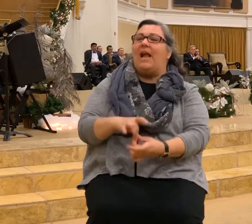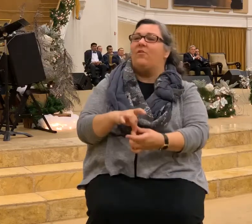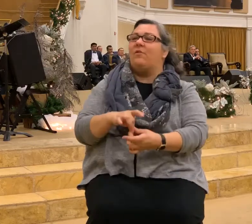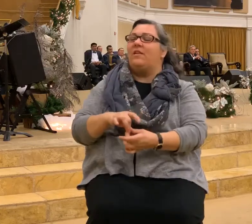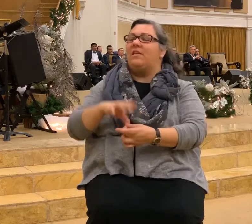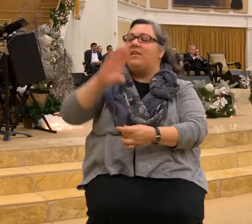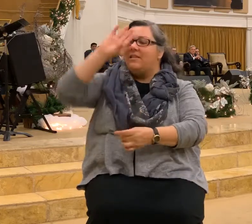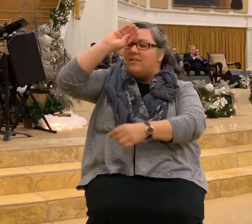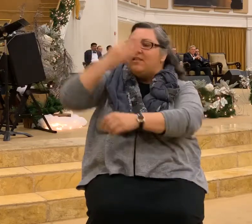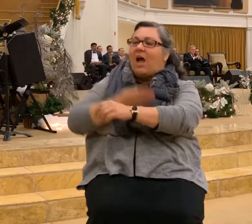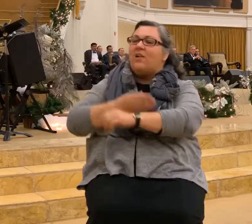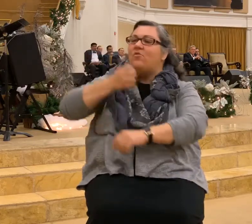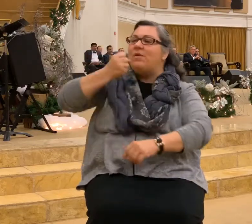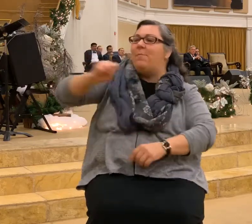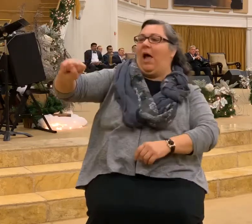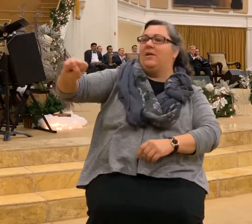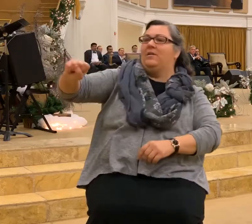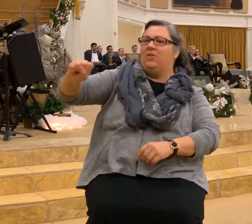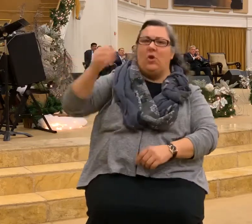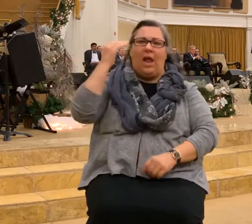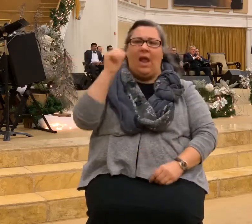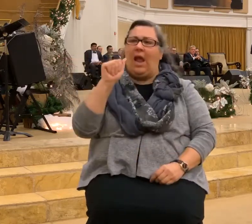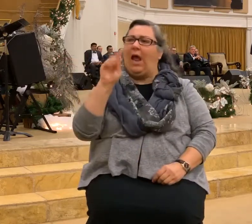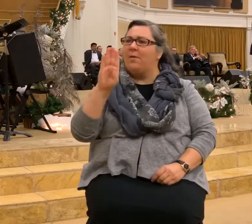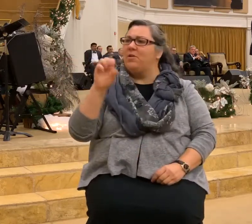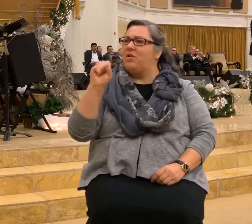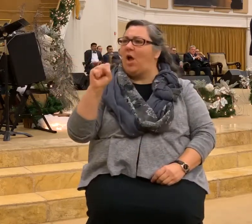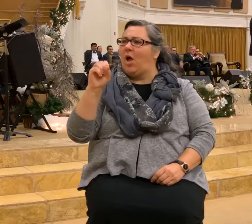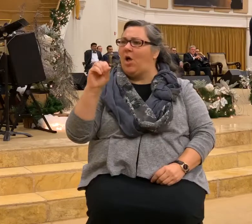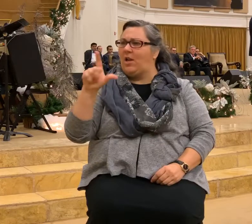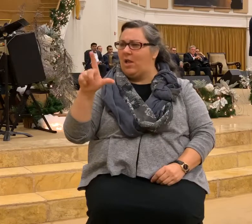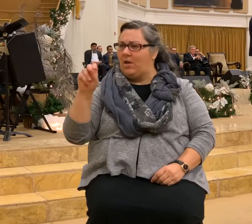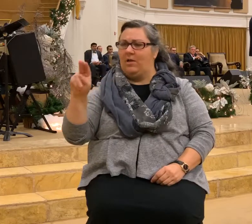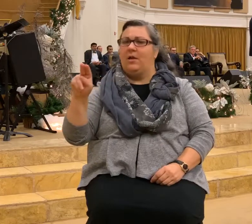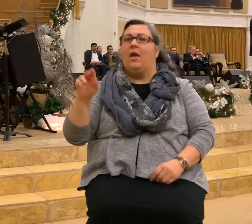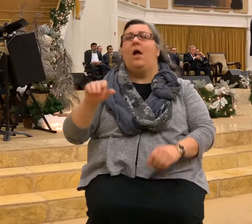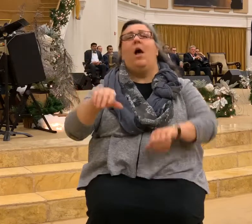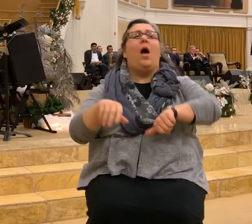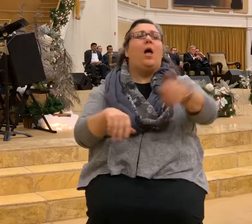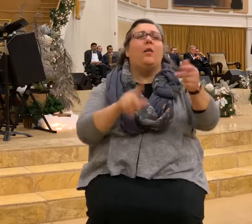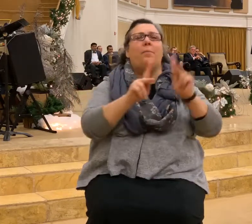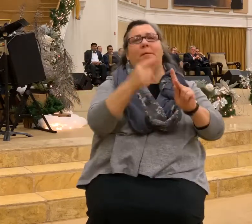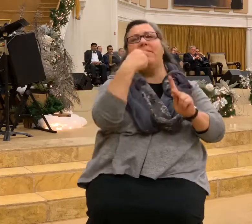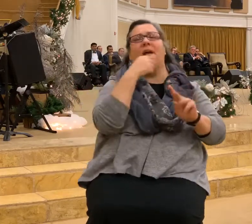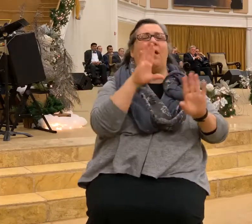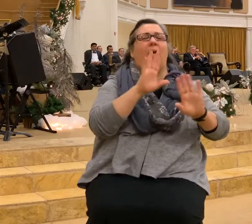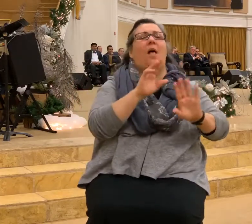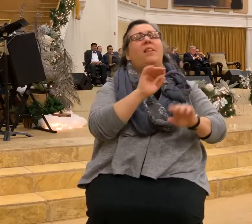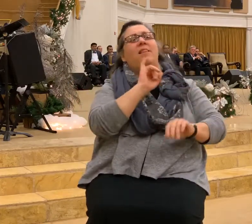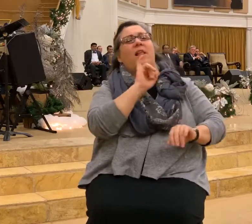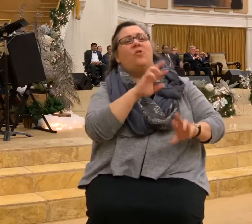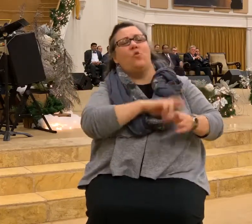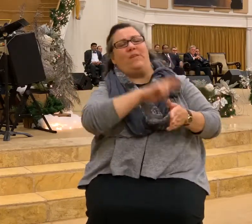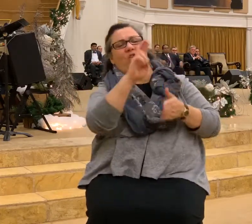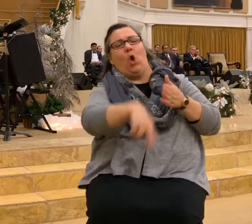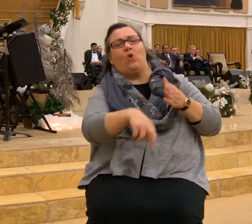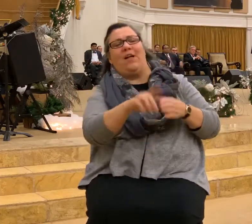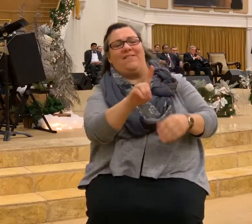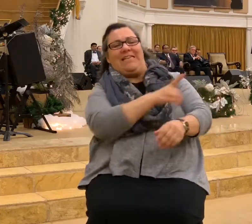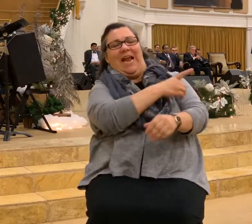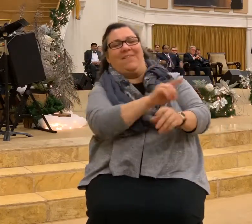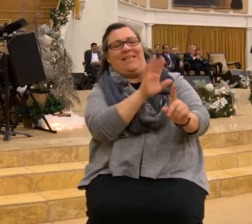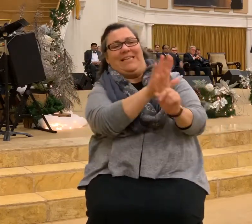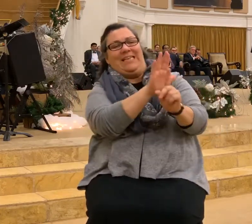son, Absalom, while others say that this was the result of David's